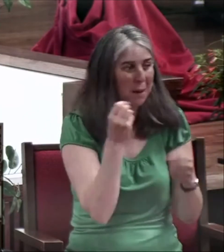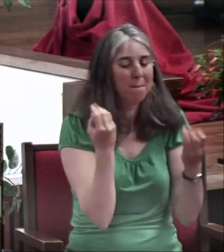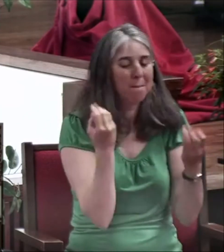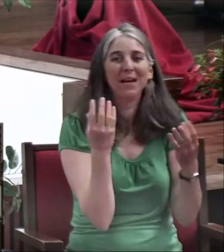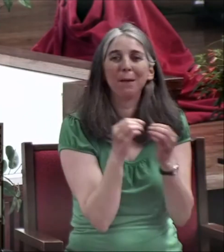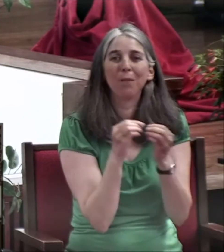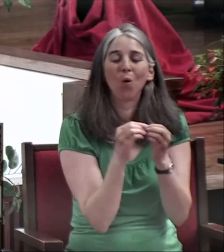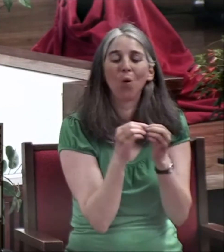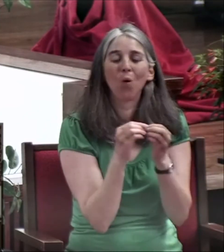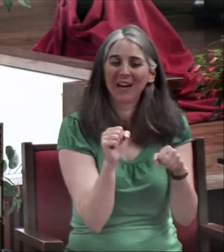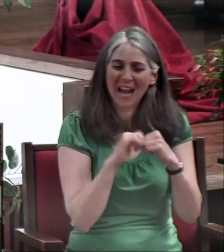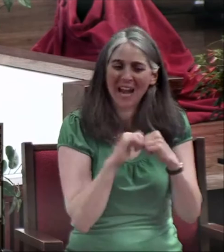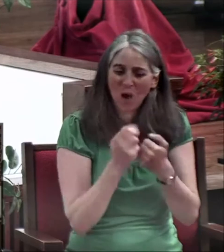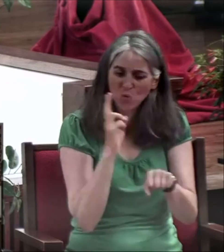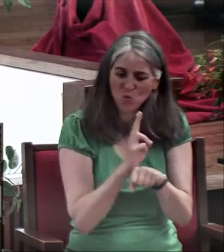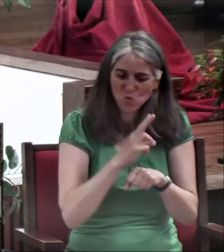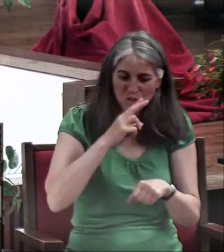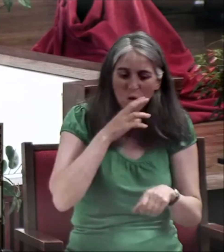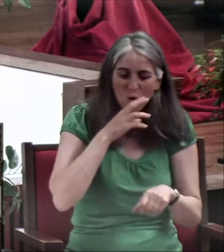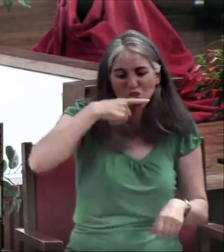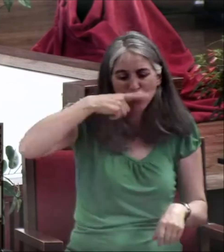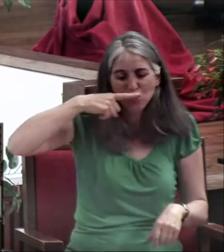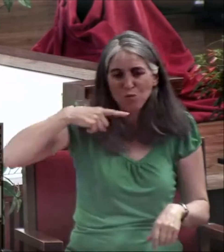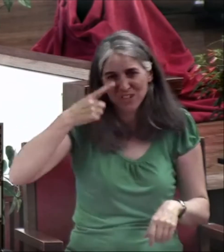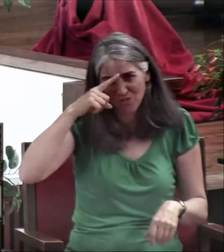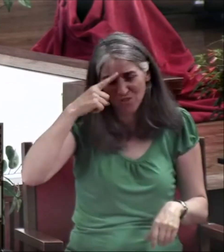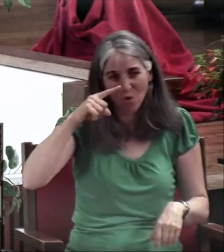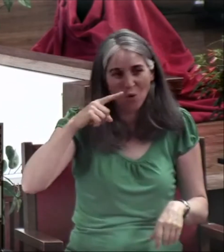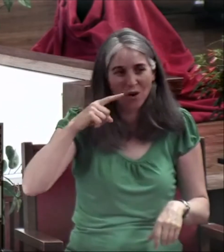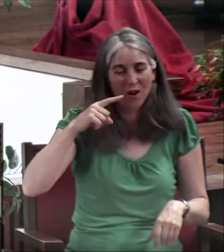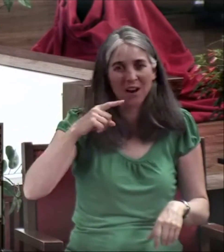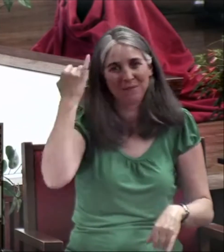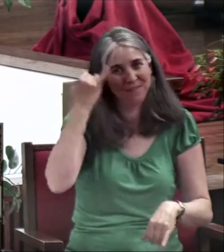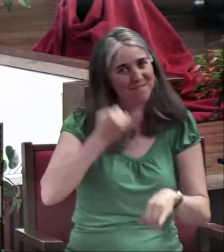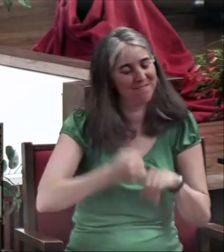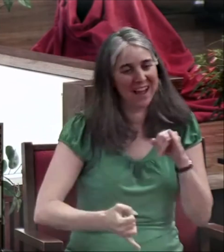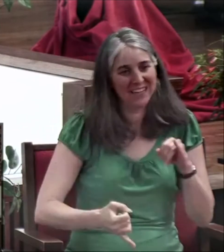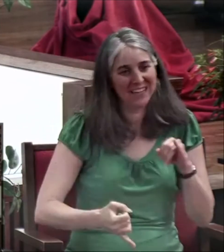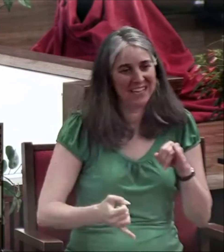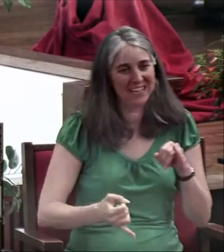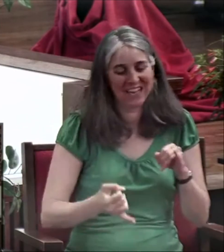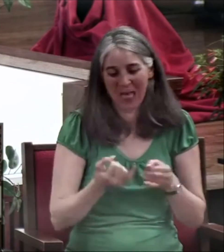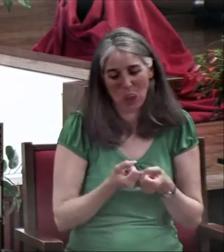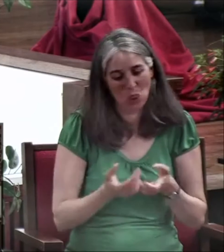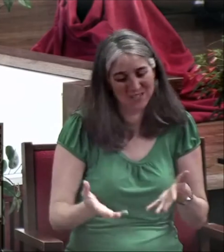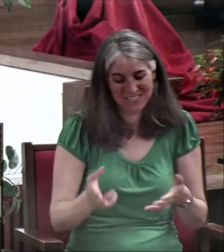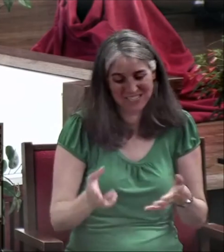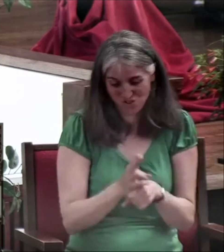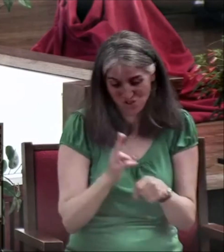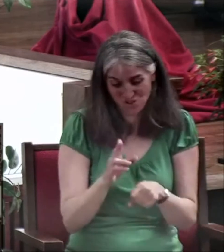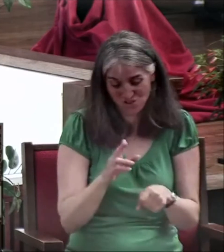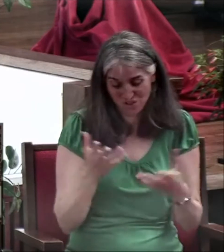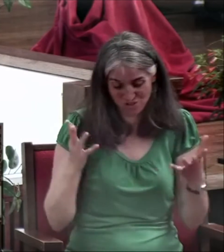uses for something like this or something like this before it finally loses its